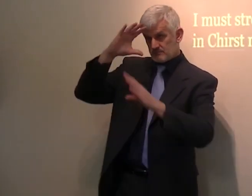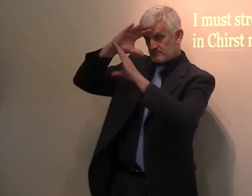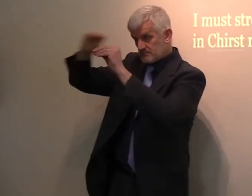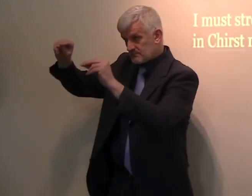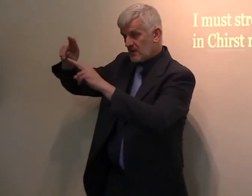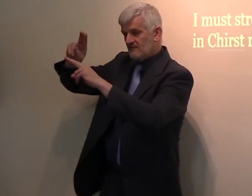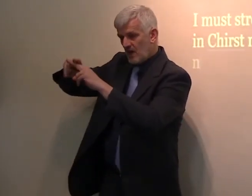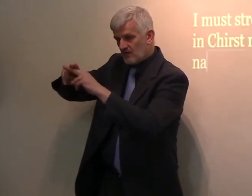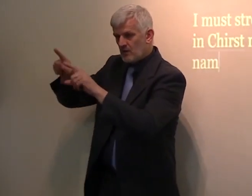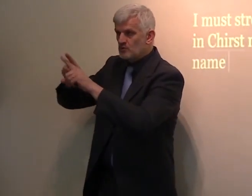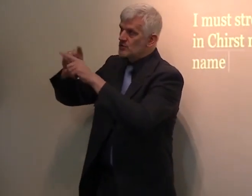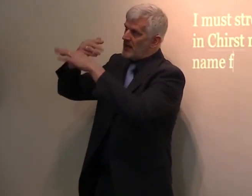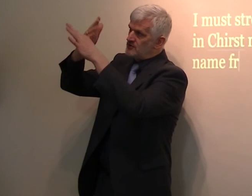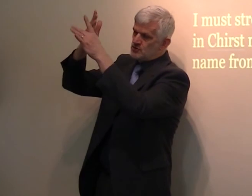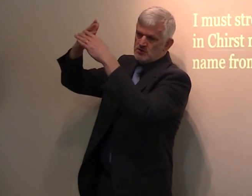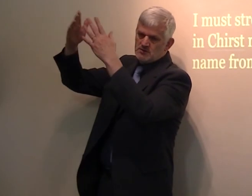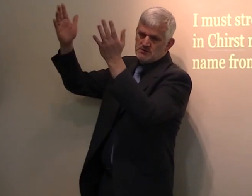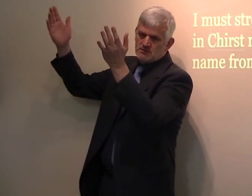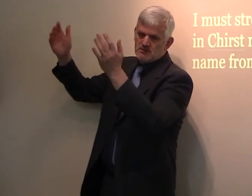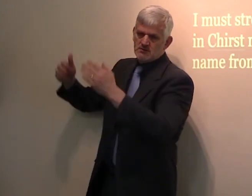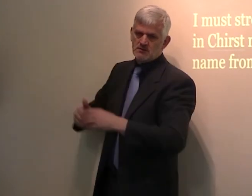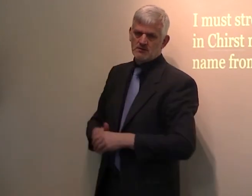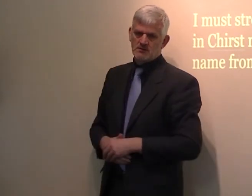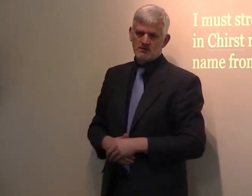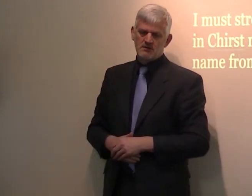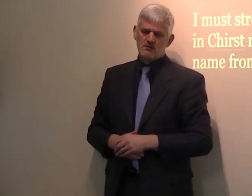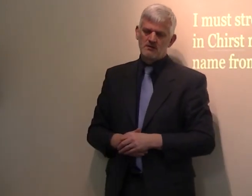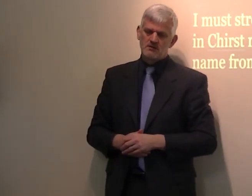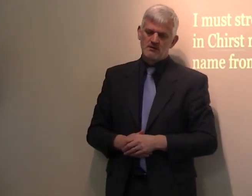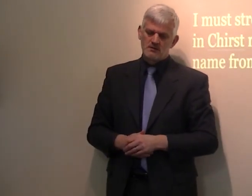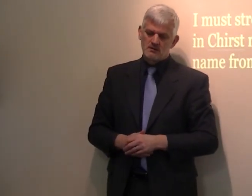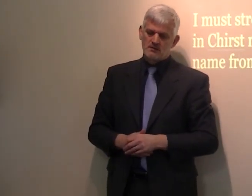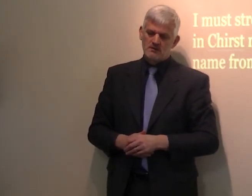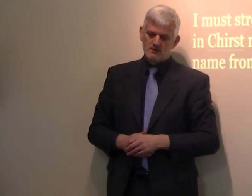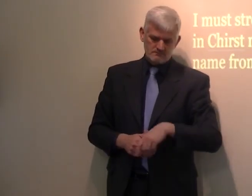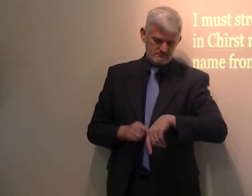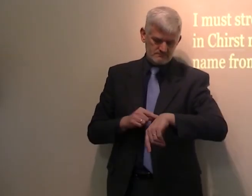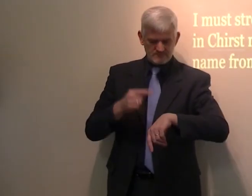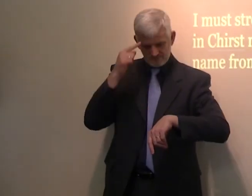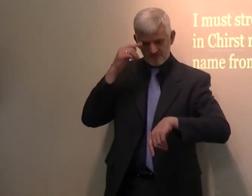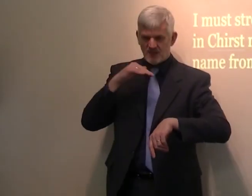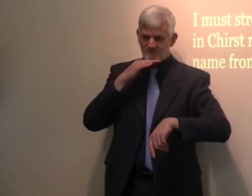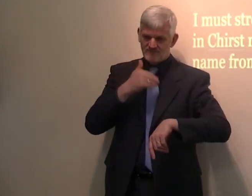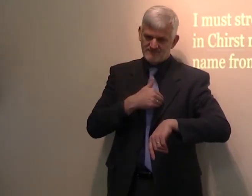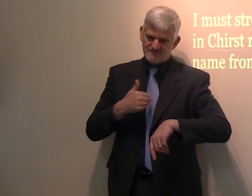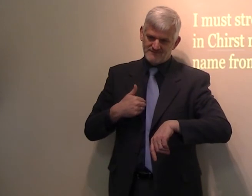Father and before his angels. I think that's enough for us on the Church of Sardis.